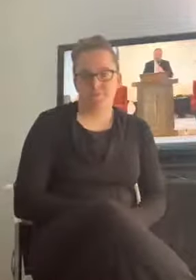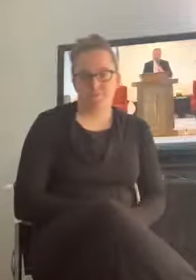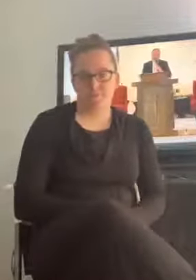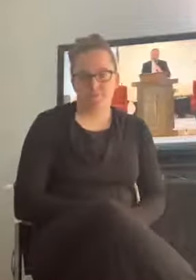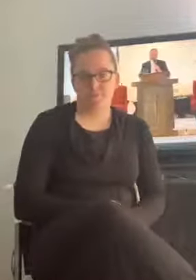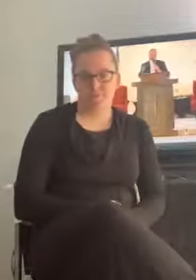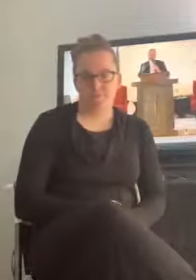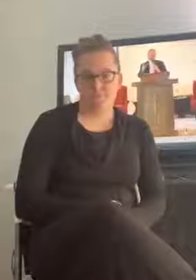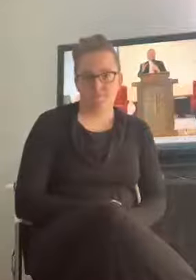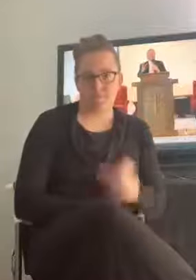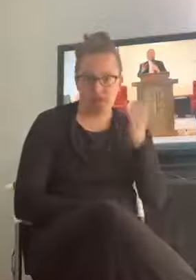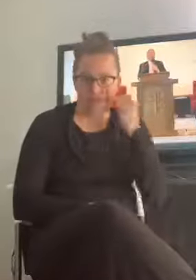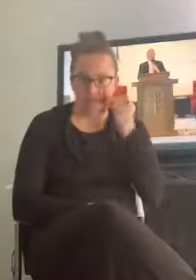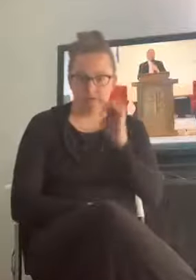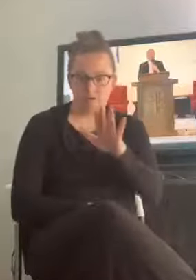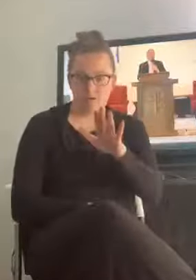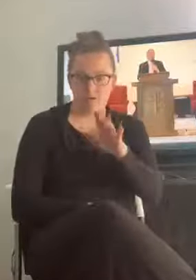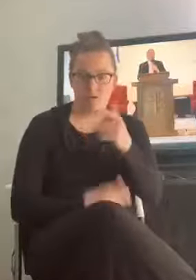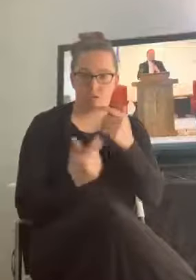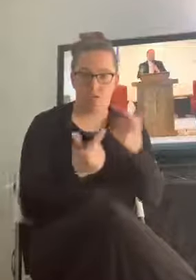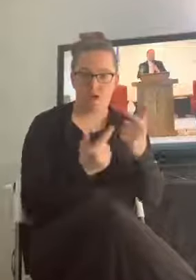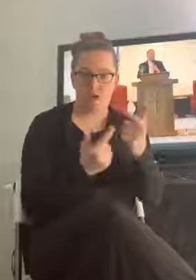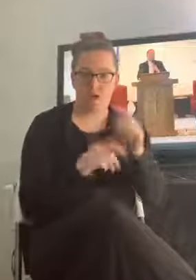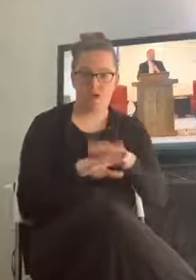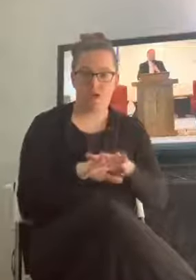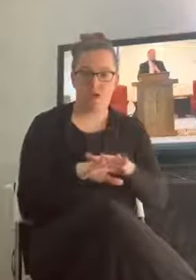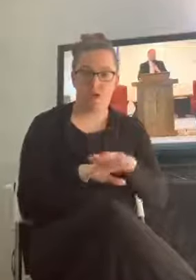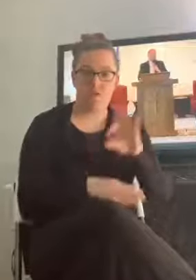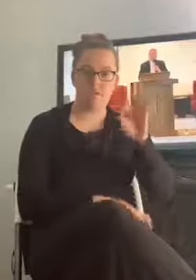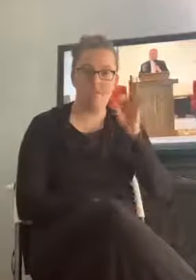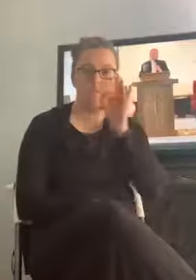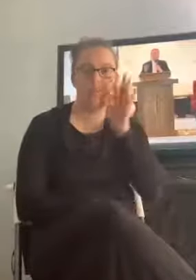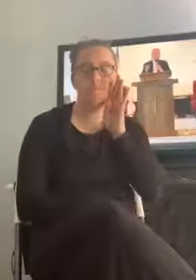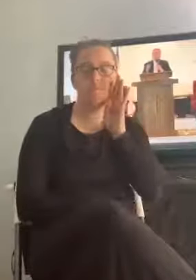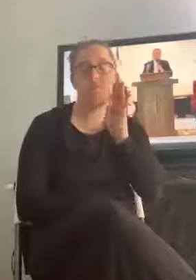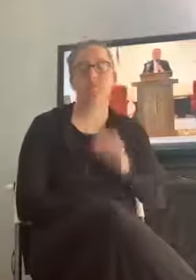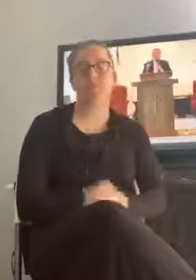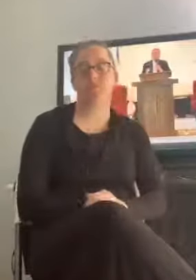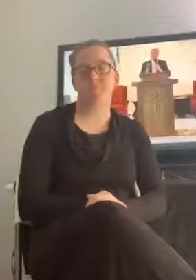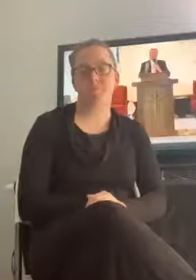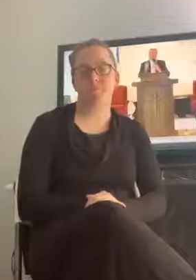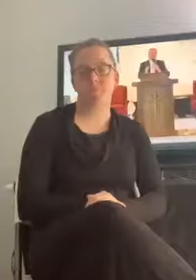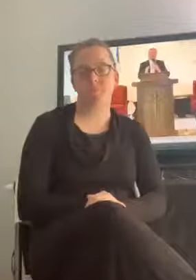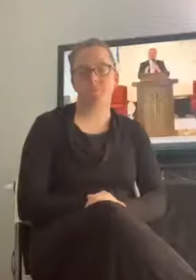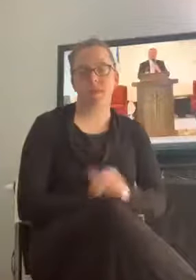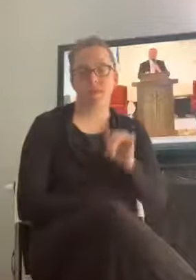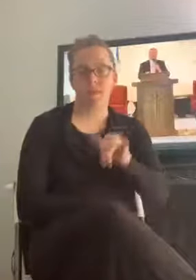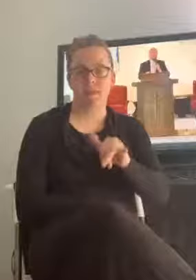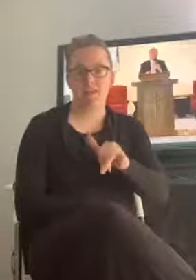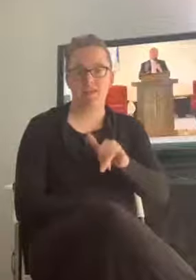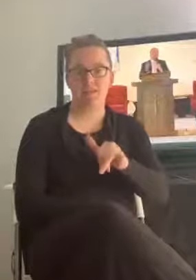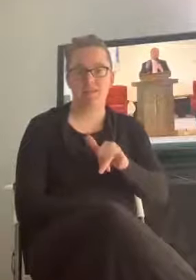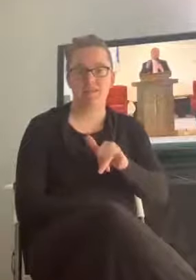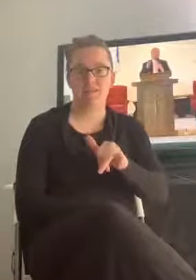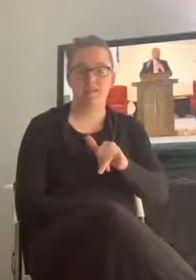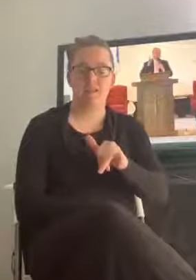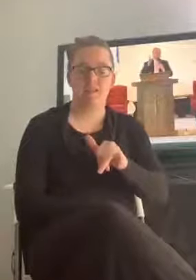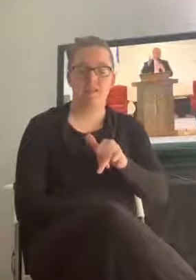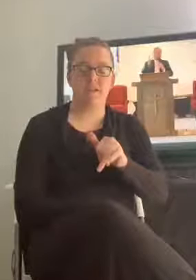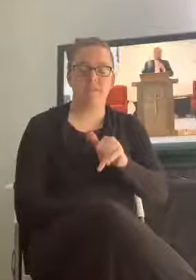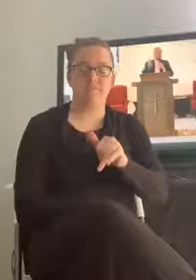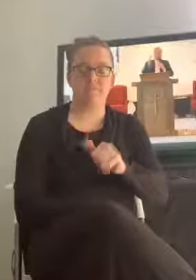that are watching on Facebook right now, if you have not already, this is really, really a good opportunity for us